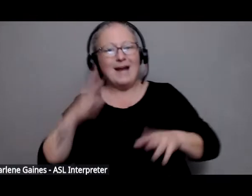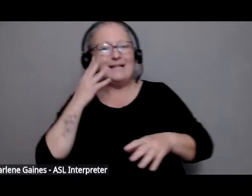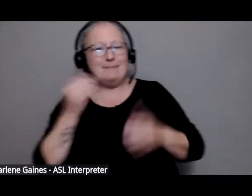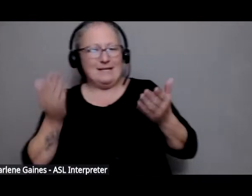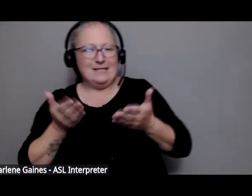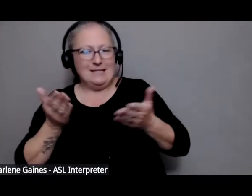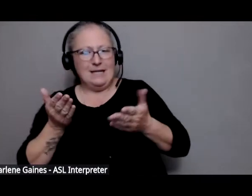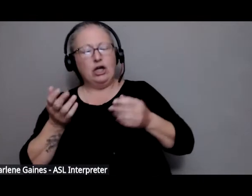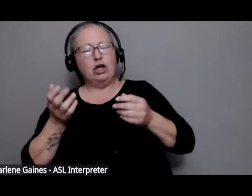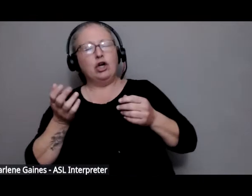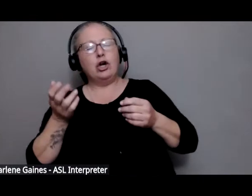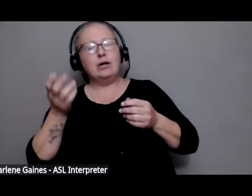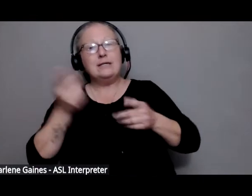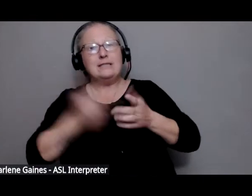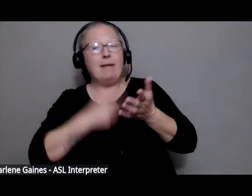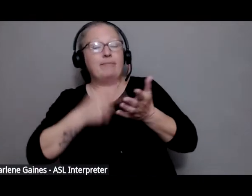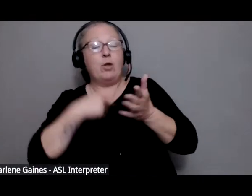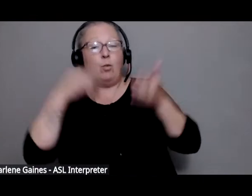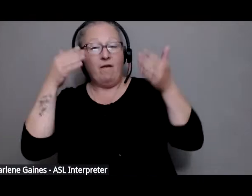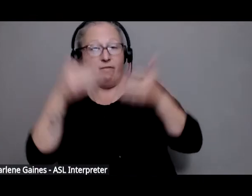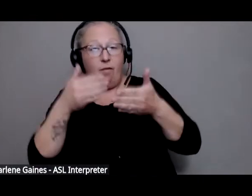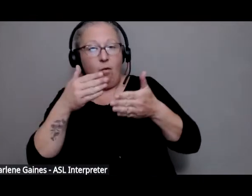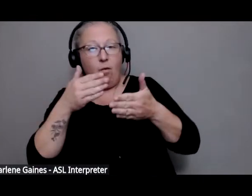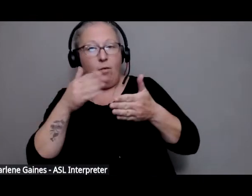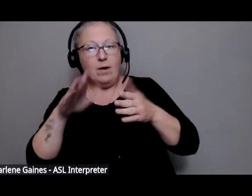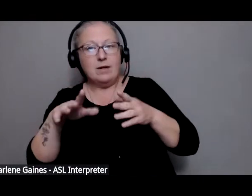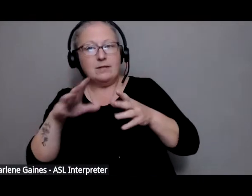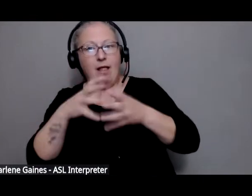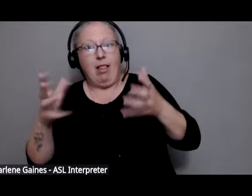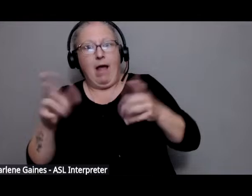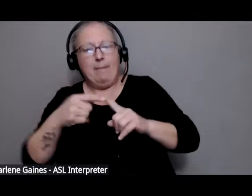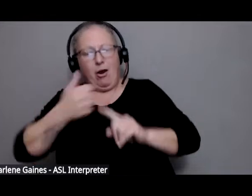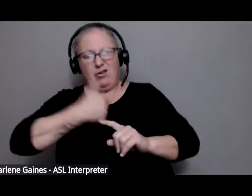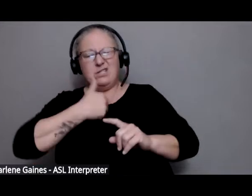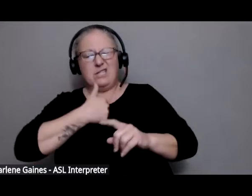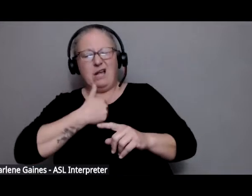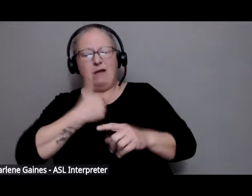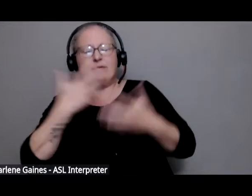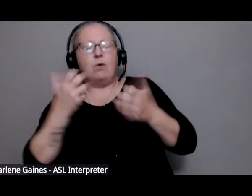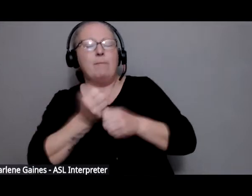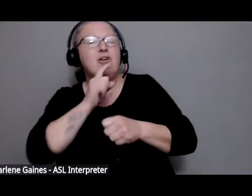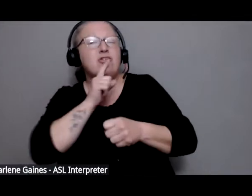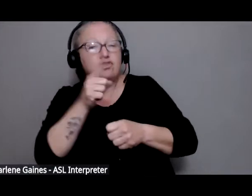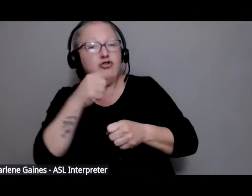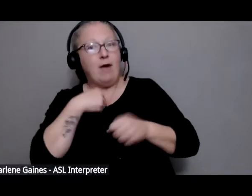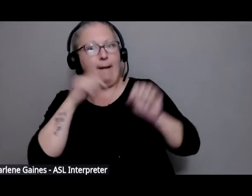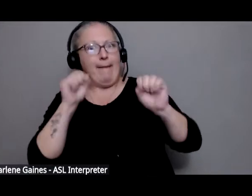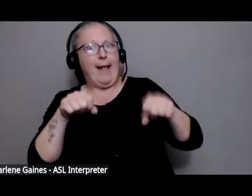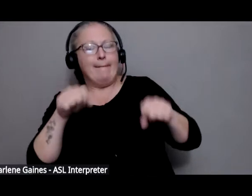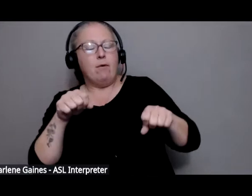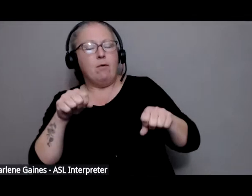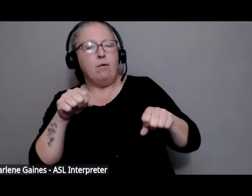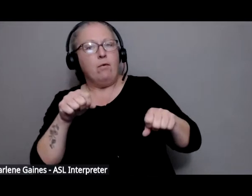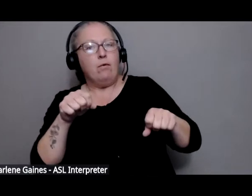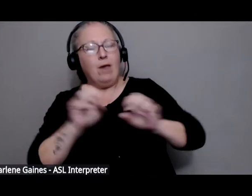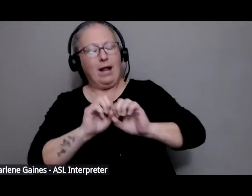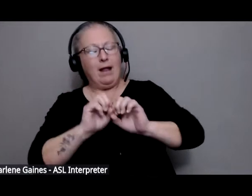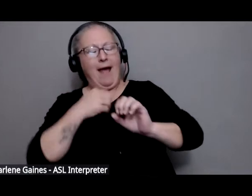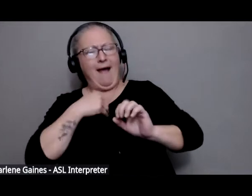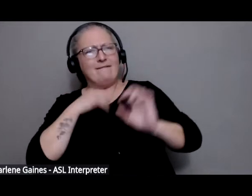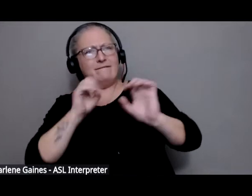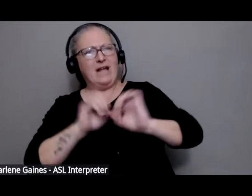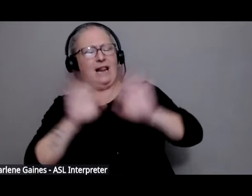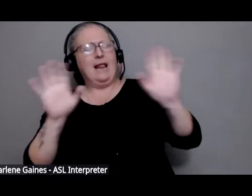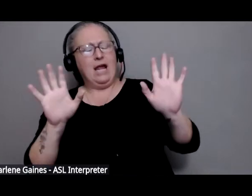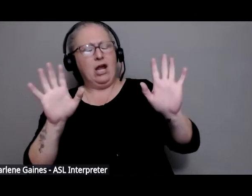we sometimes focus a lot on ourselves. And so I want to make sure that I'm able to have clarity